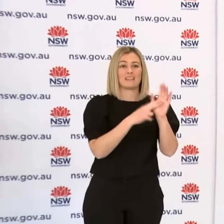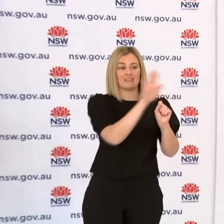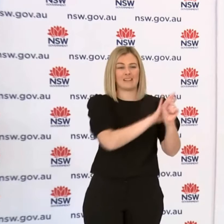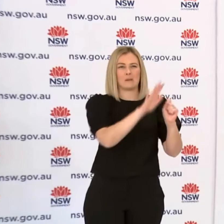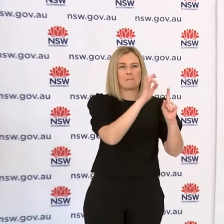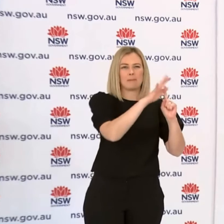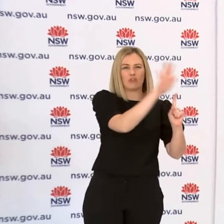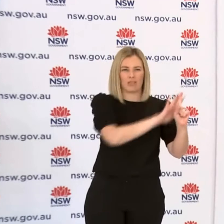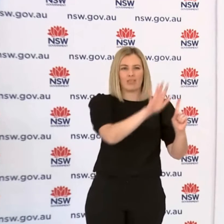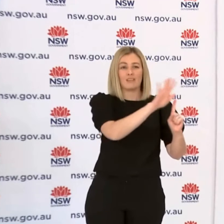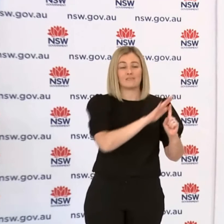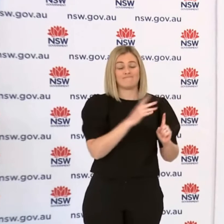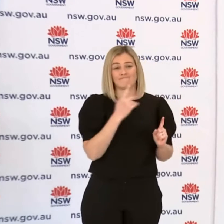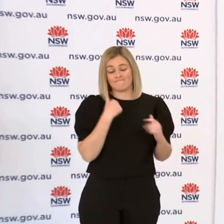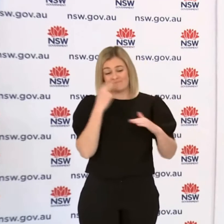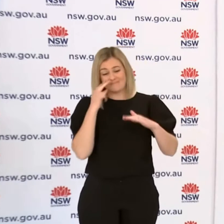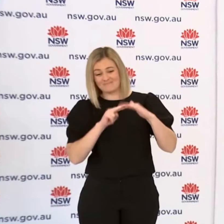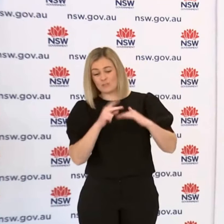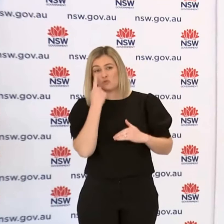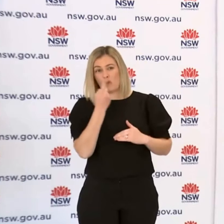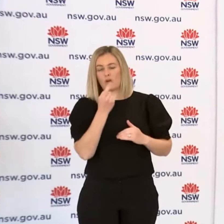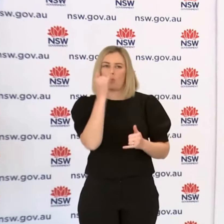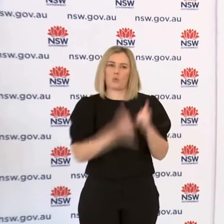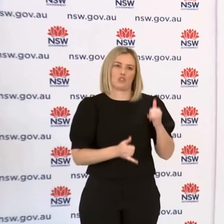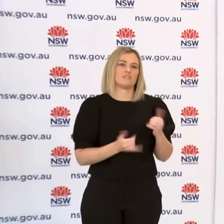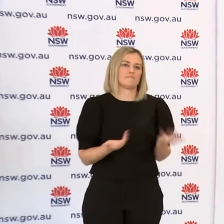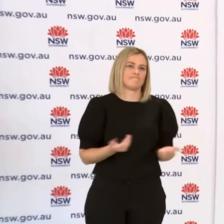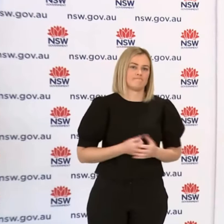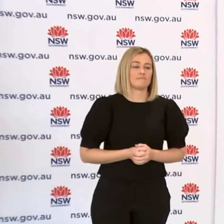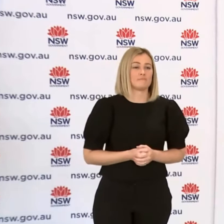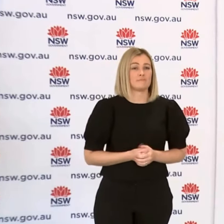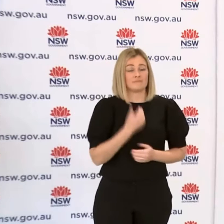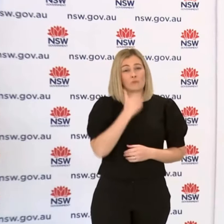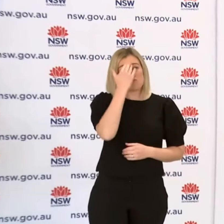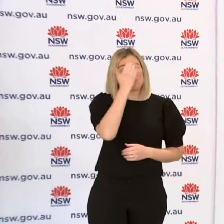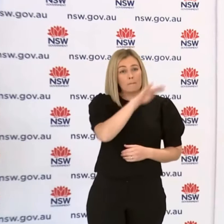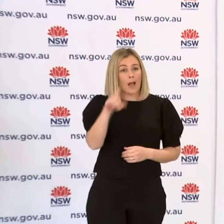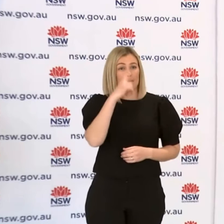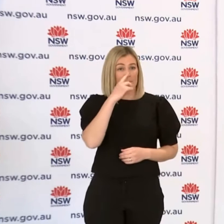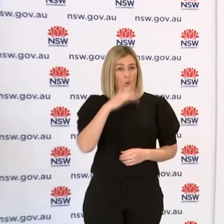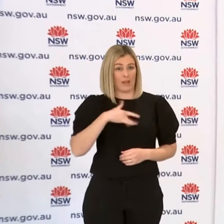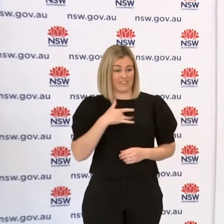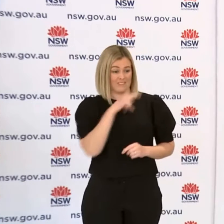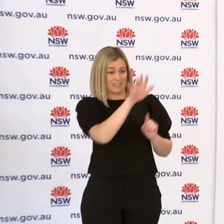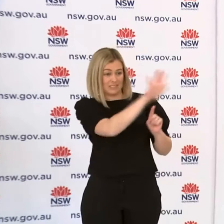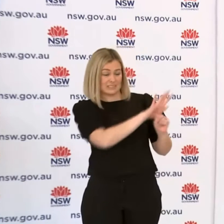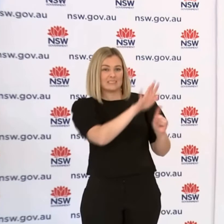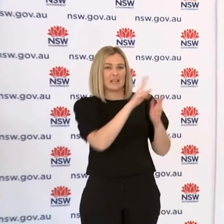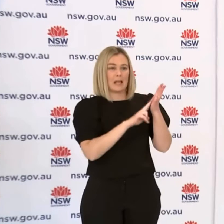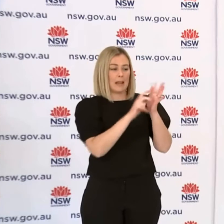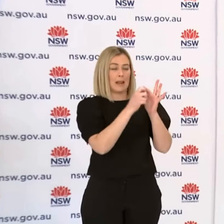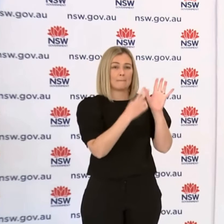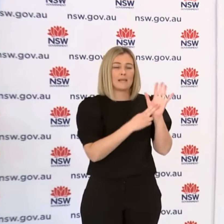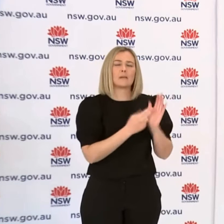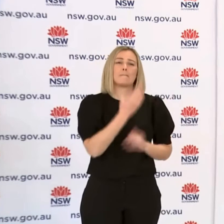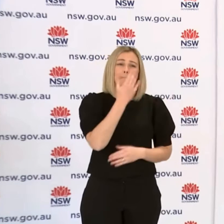we expect there'll be more tomorrow. So I would just say to the residents in that area, you need to go and get tested if you have any symptoms at all.